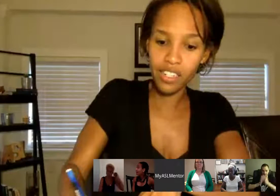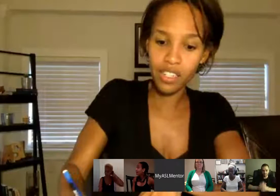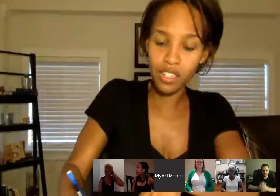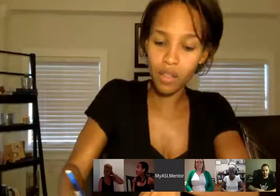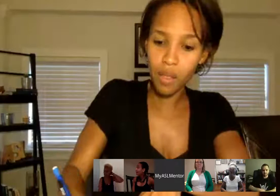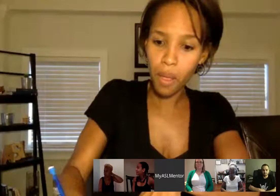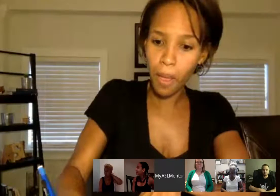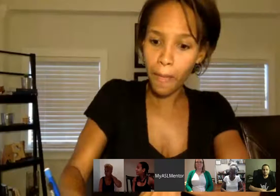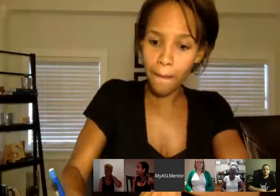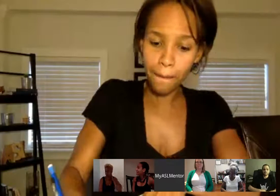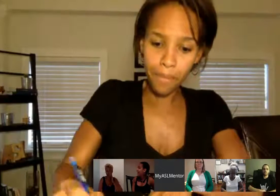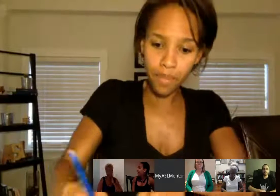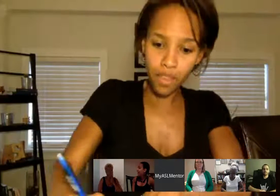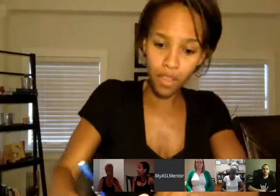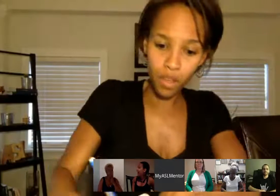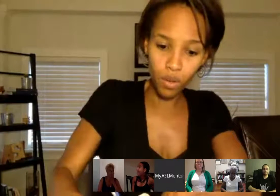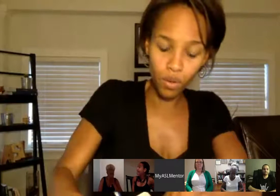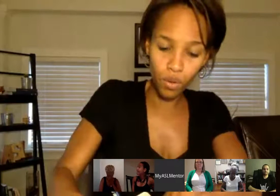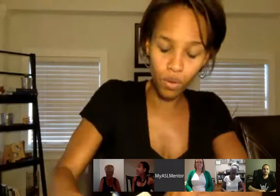end.